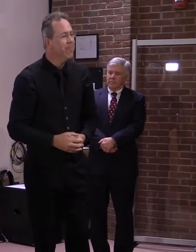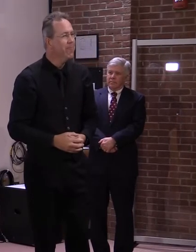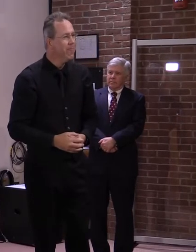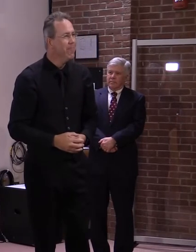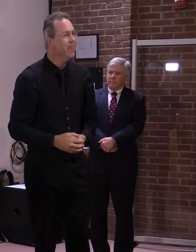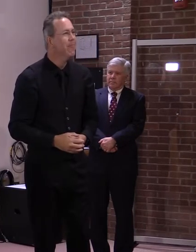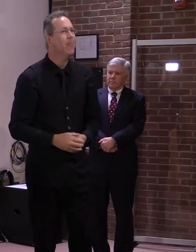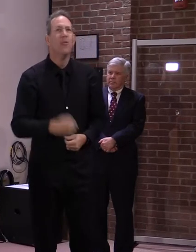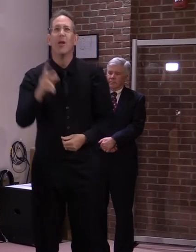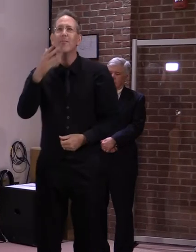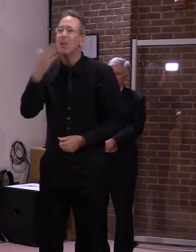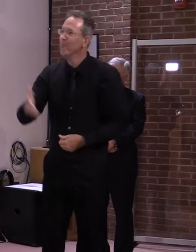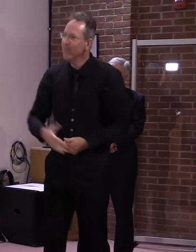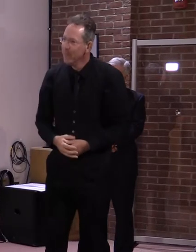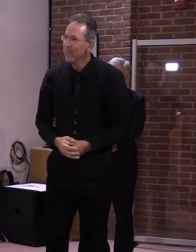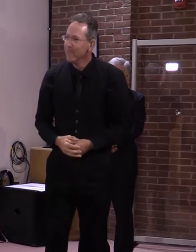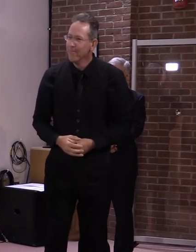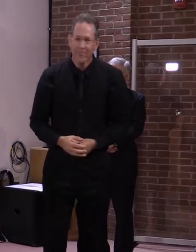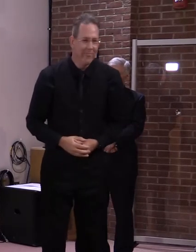Okay, thank you.